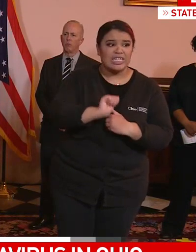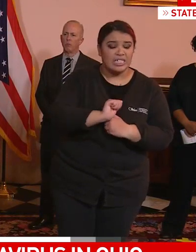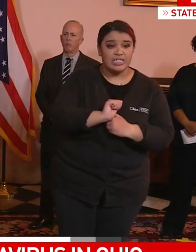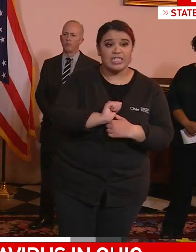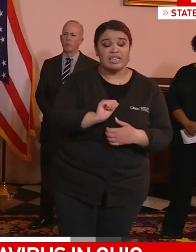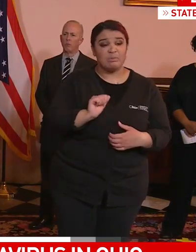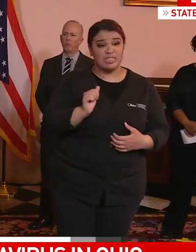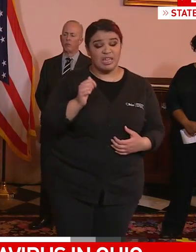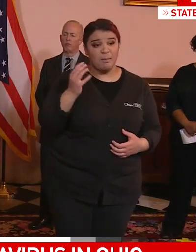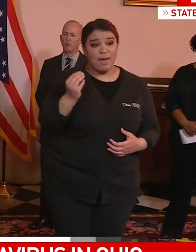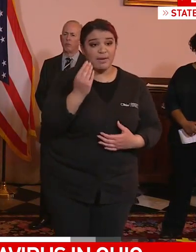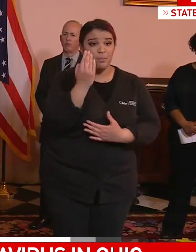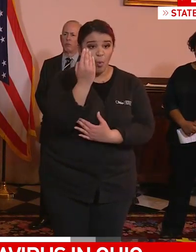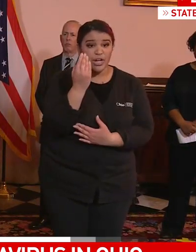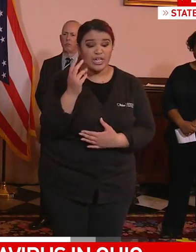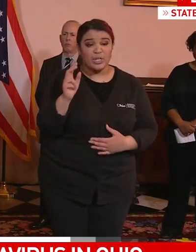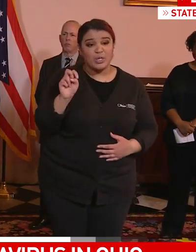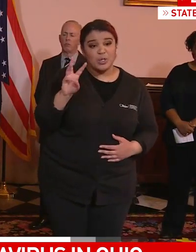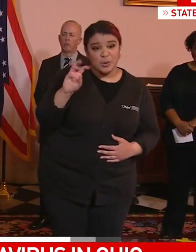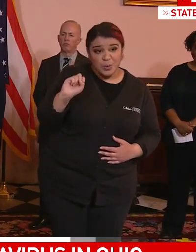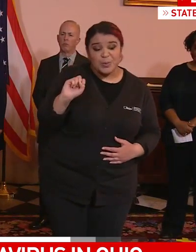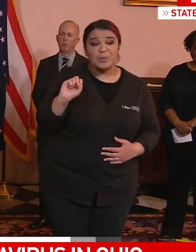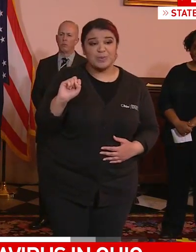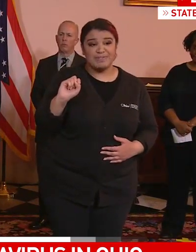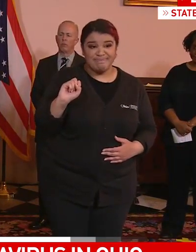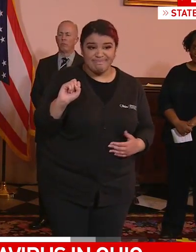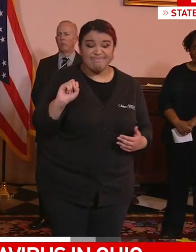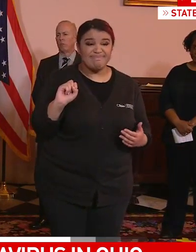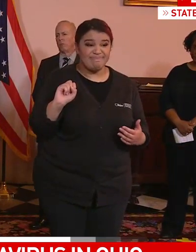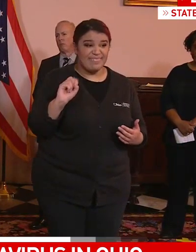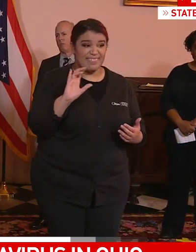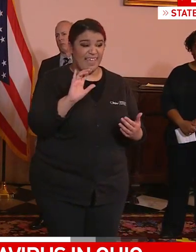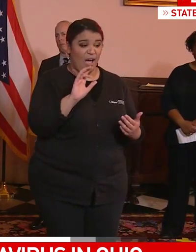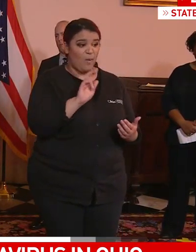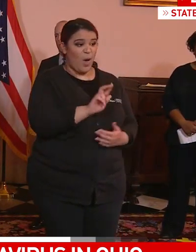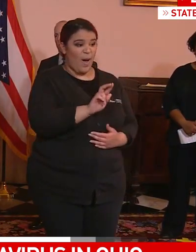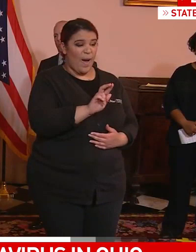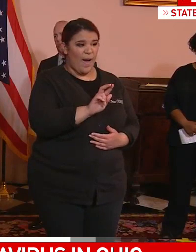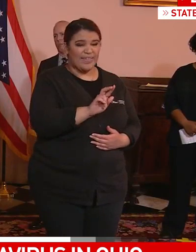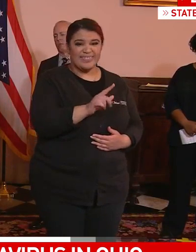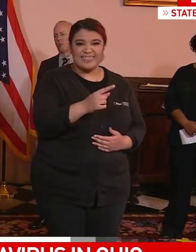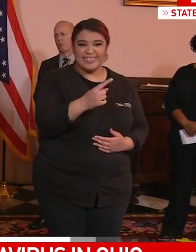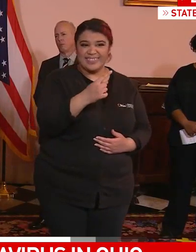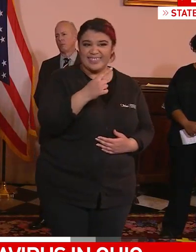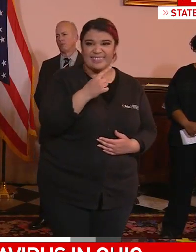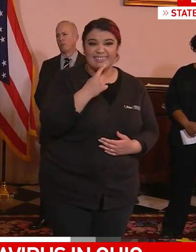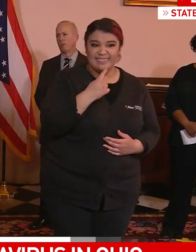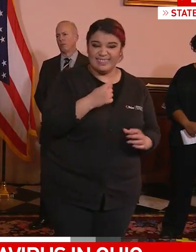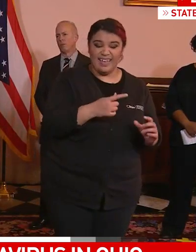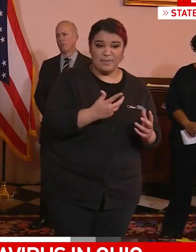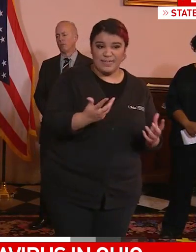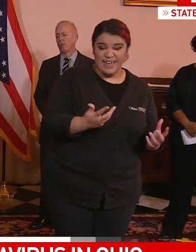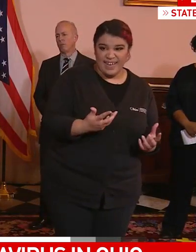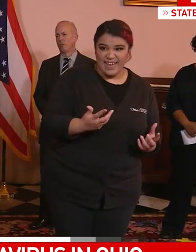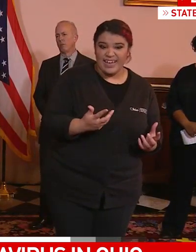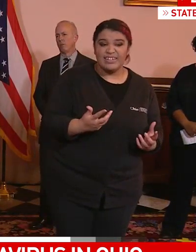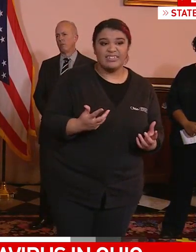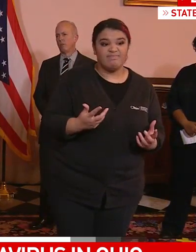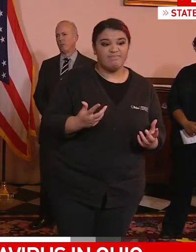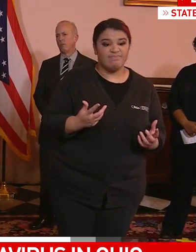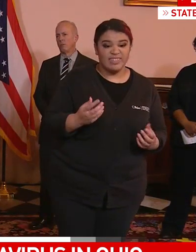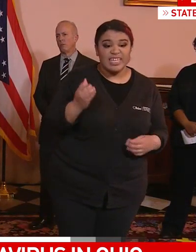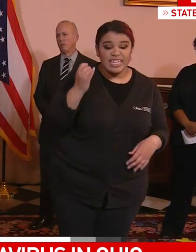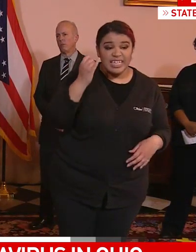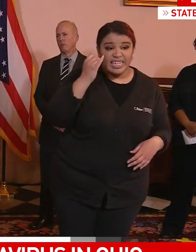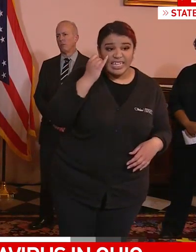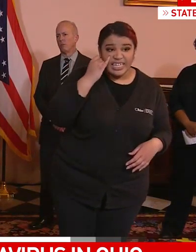first thing I saw coming up on the news on TV that morning, the message was coming out very, very hard to people. If you